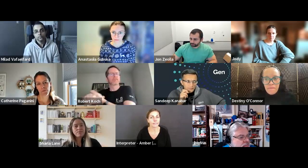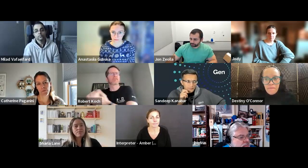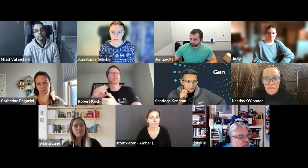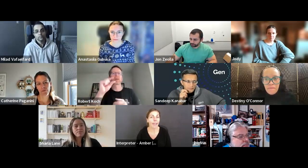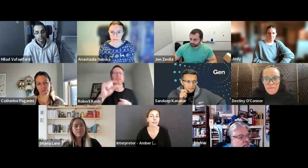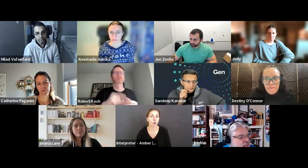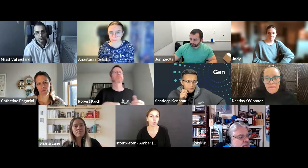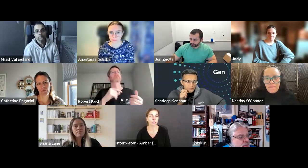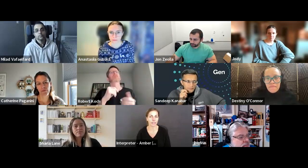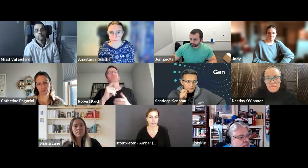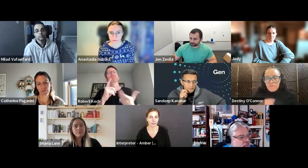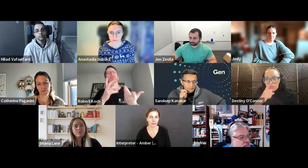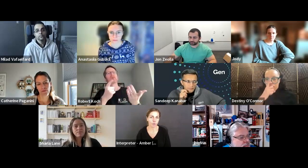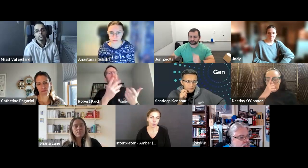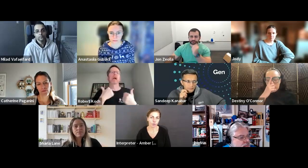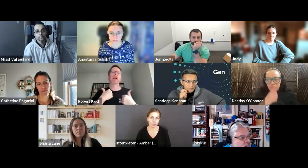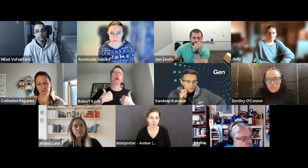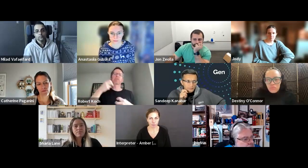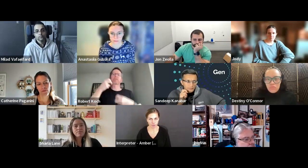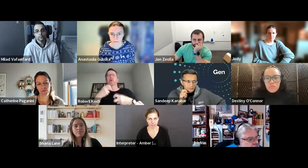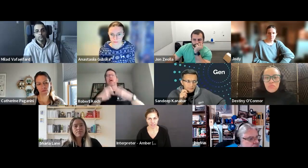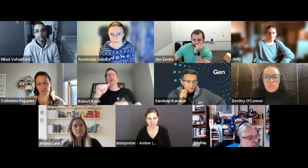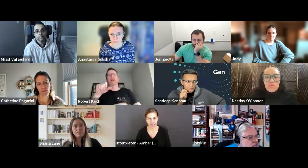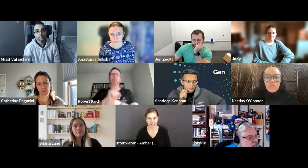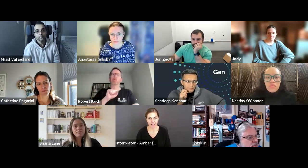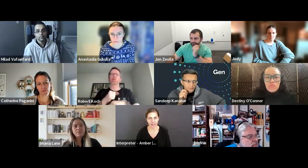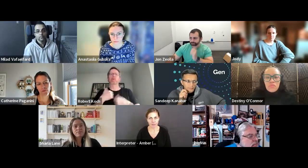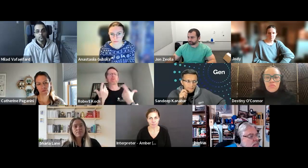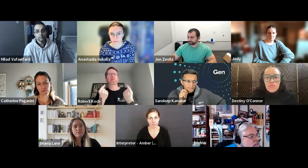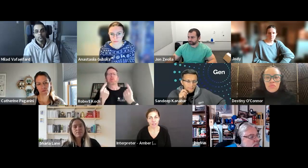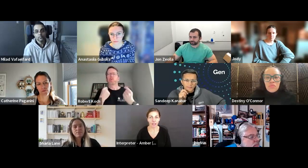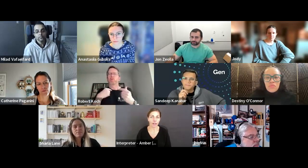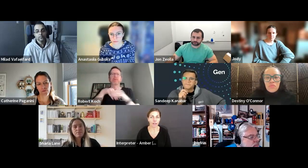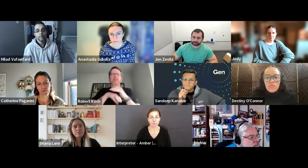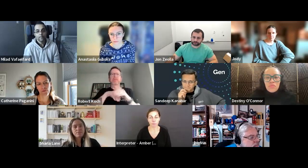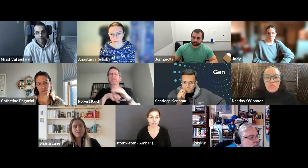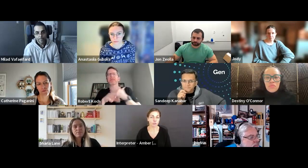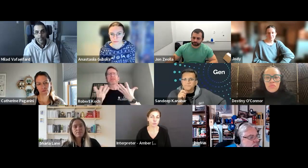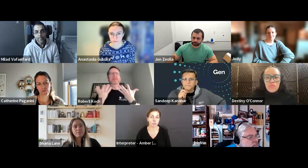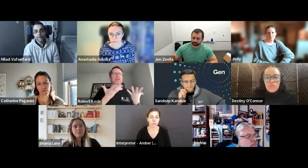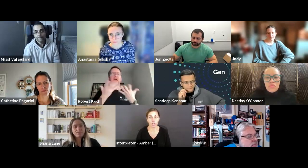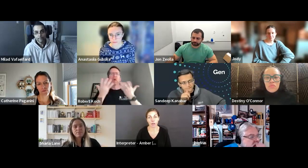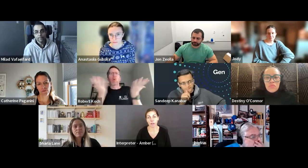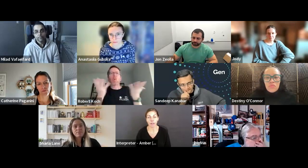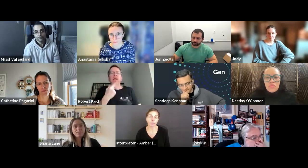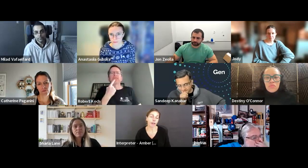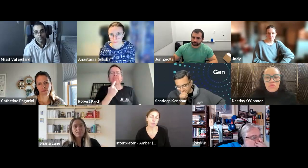one-on-one hand-holding for the person. They potentially would share if they have a